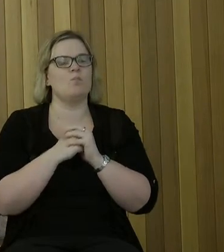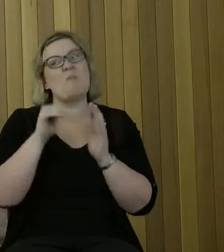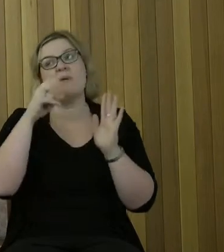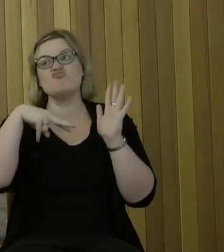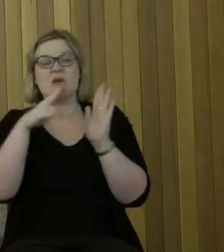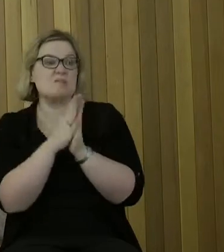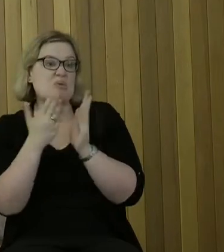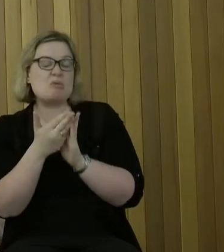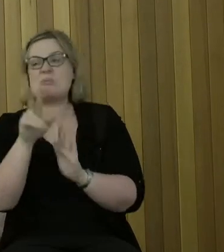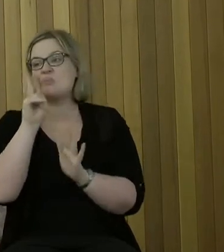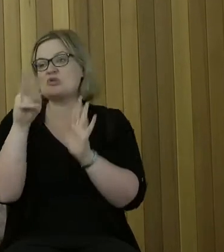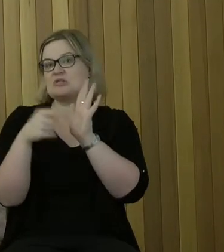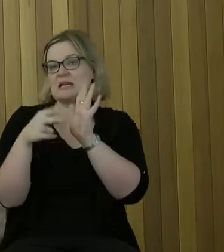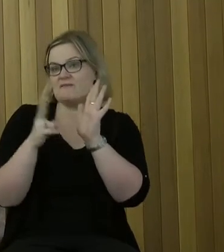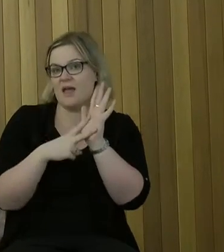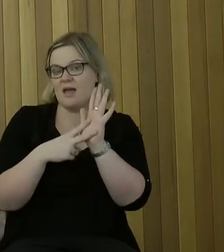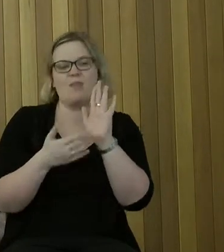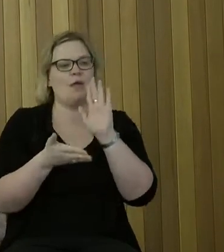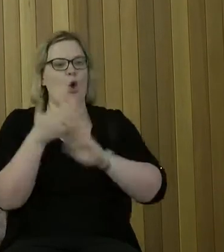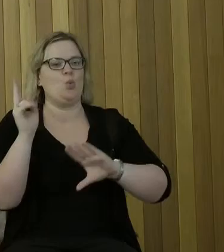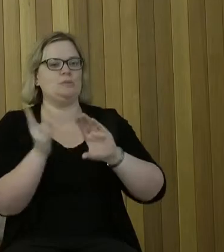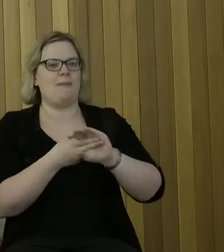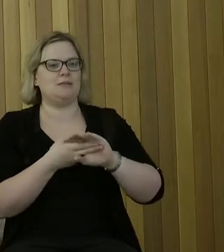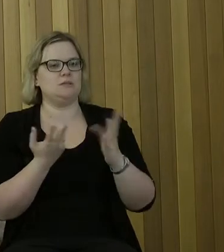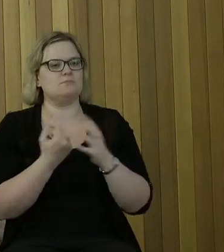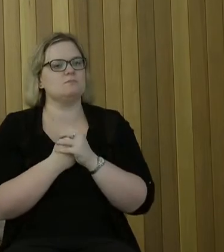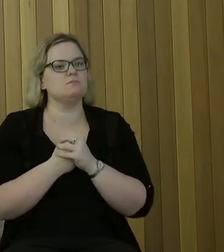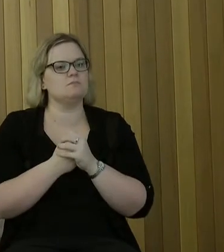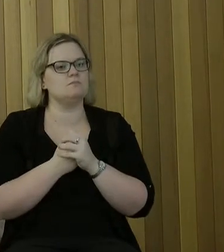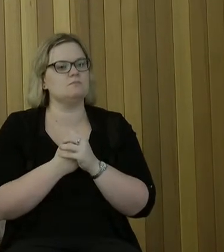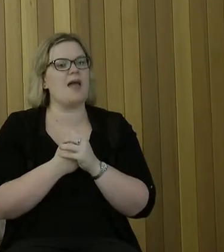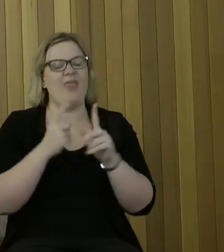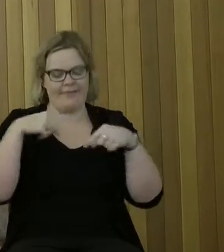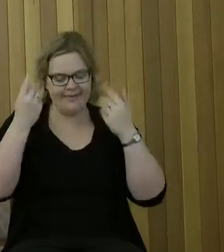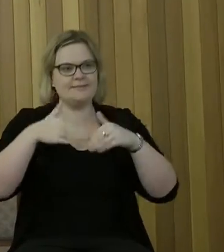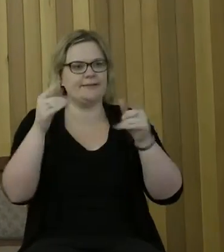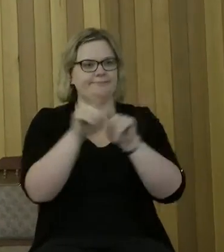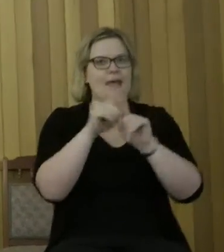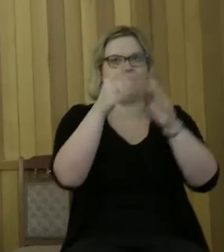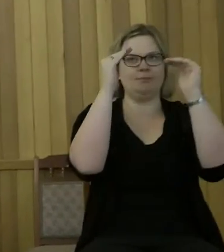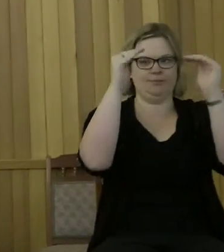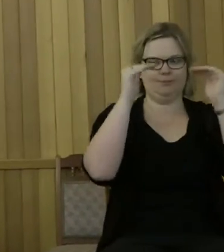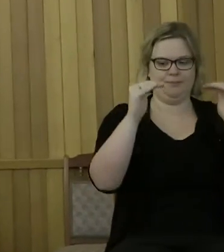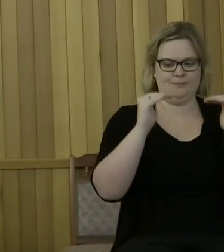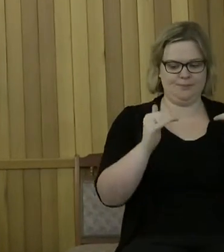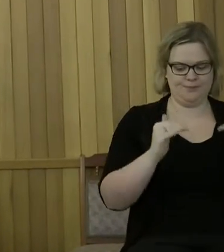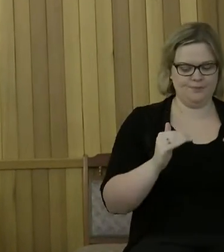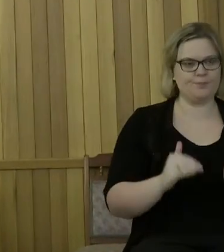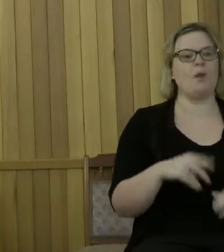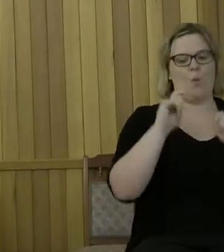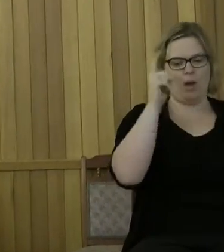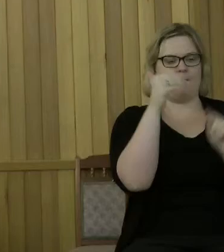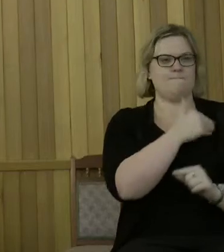read a book, watch television, go to bed. And then we do it all over again. We wake up in the